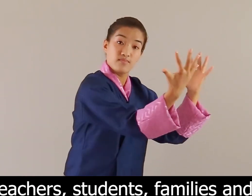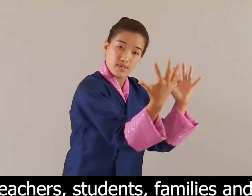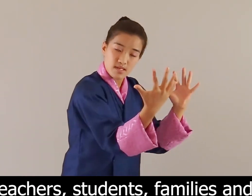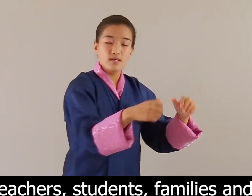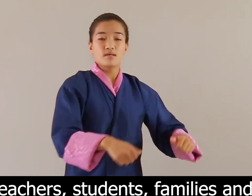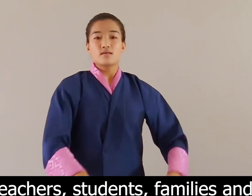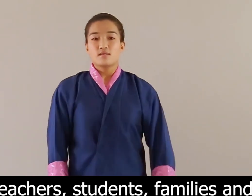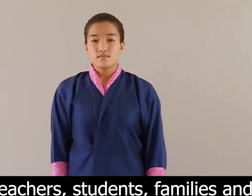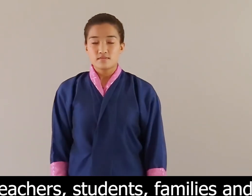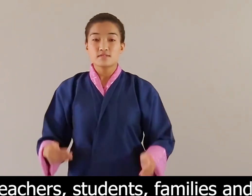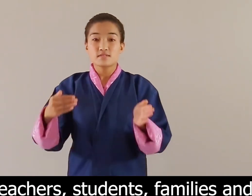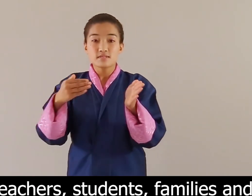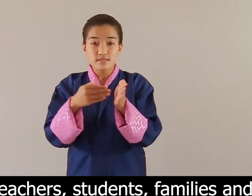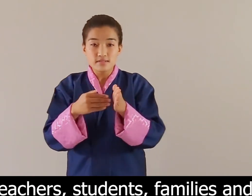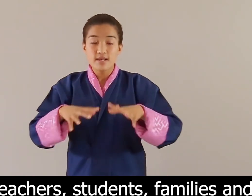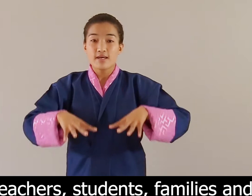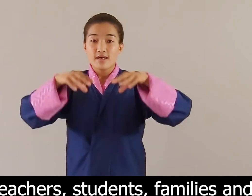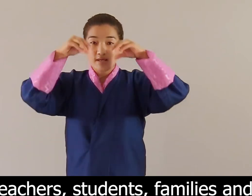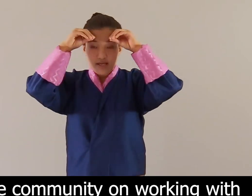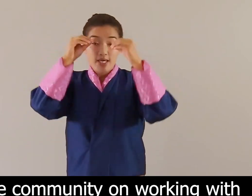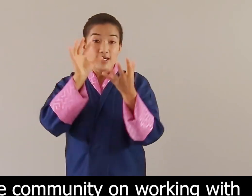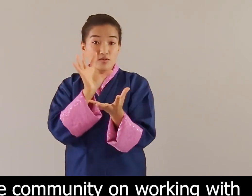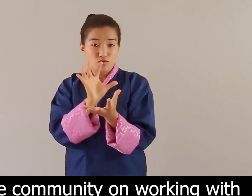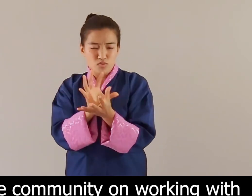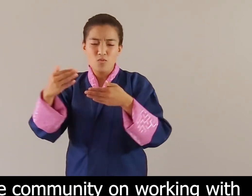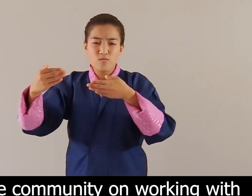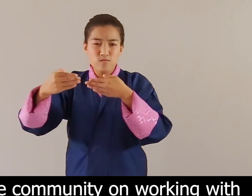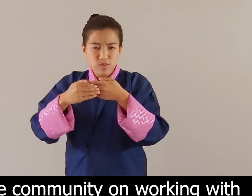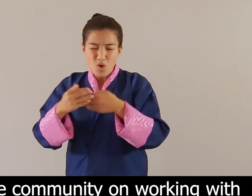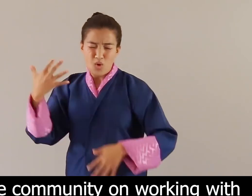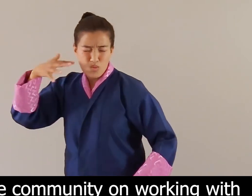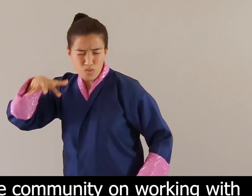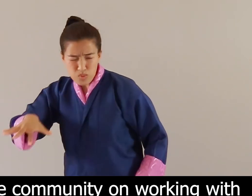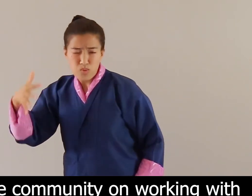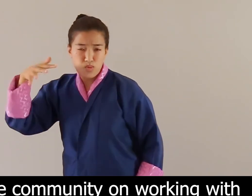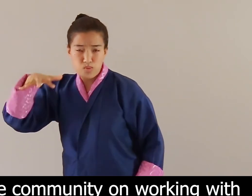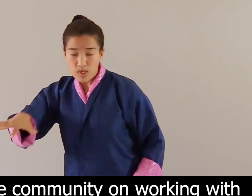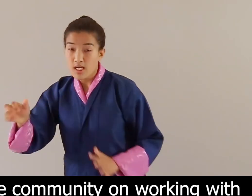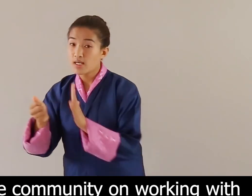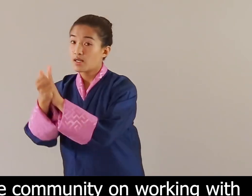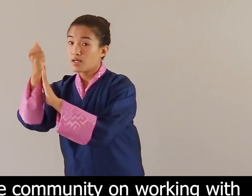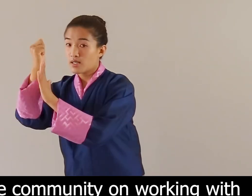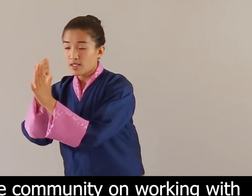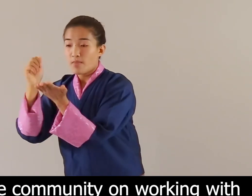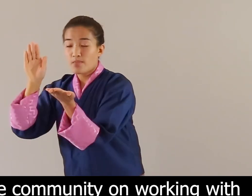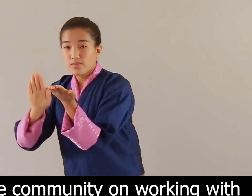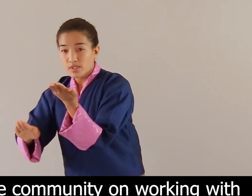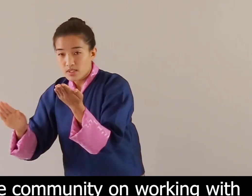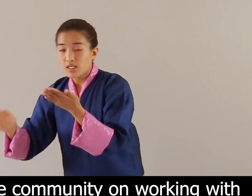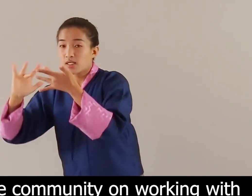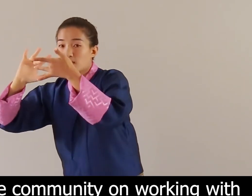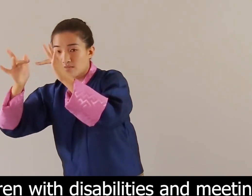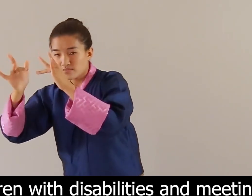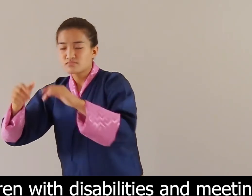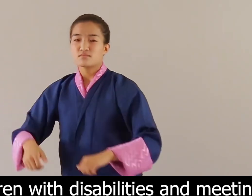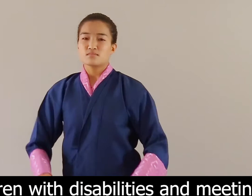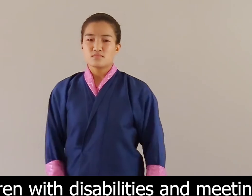families, and the community on working with children with disabilities and meeting